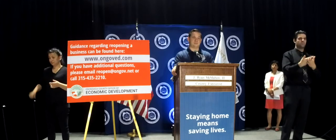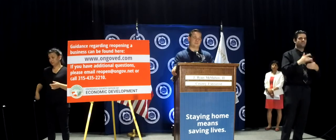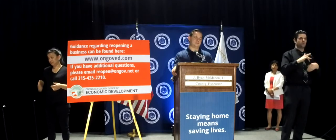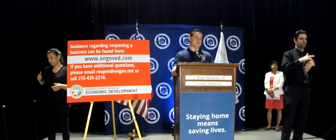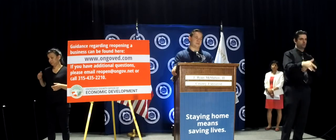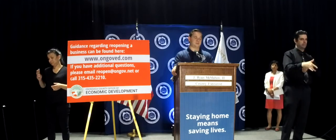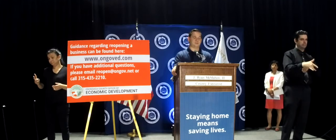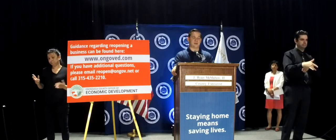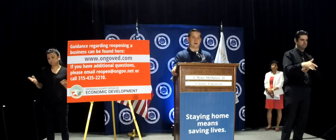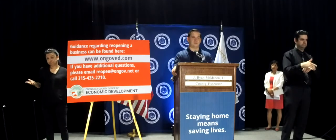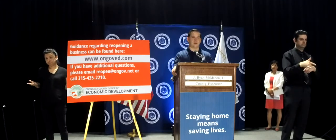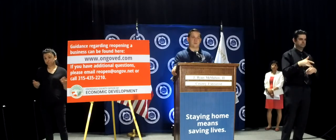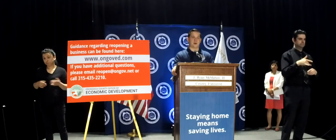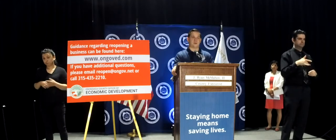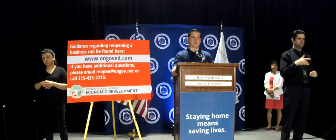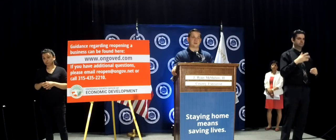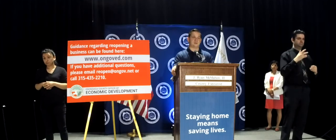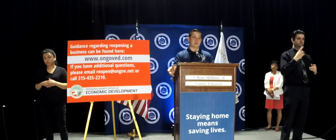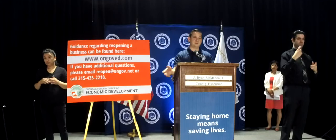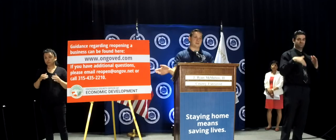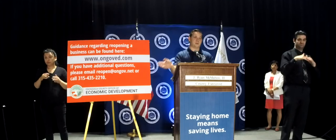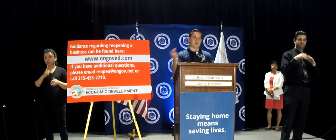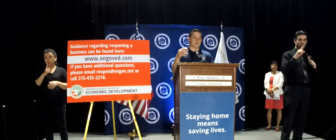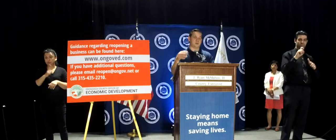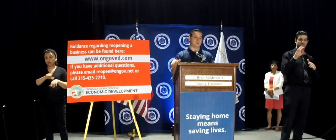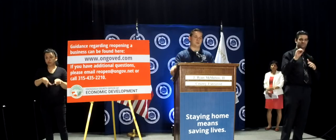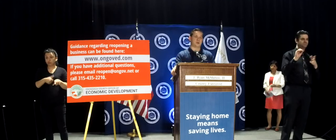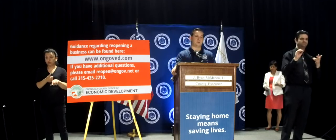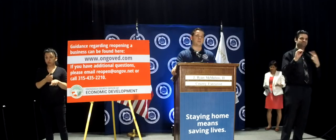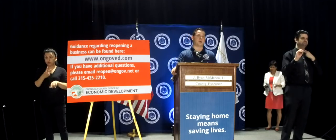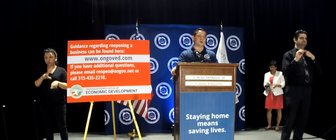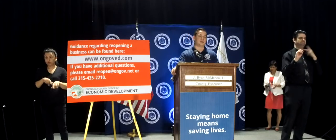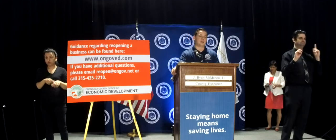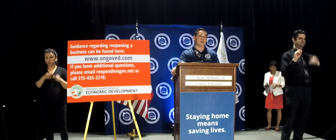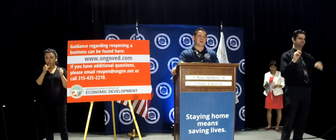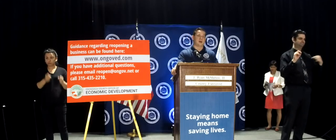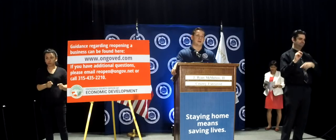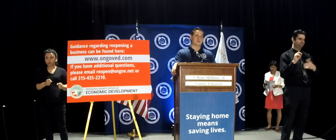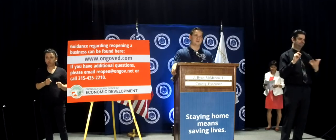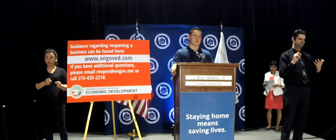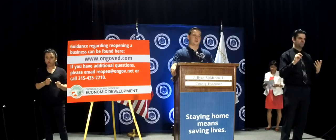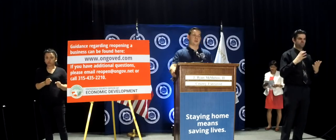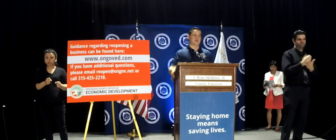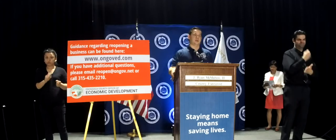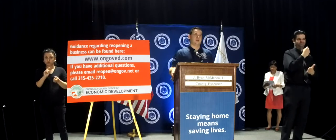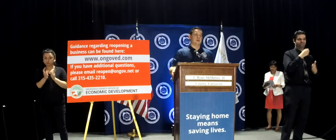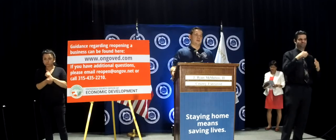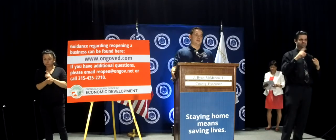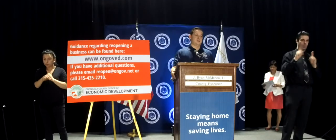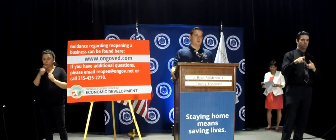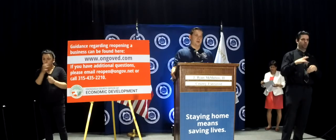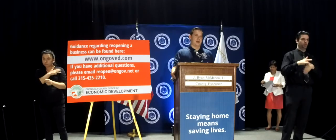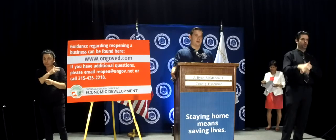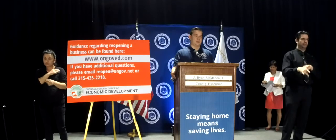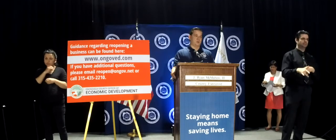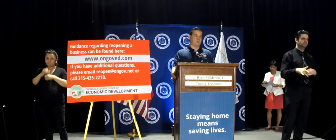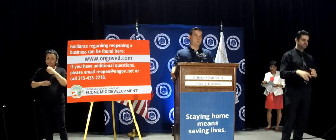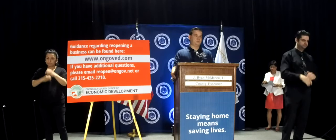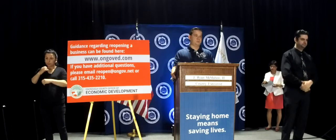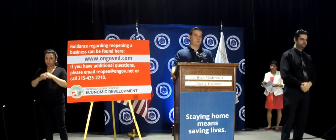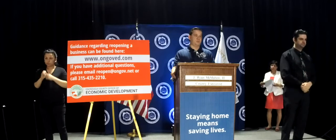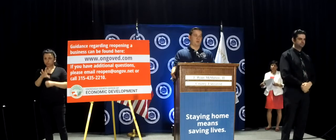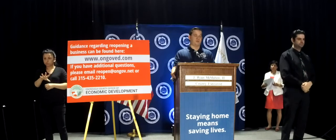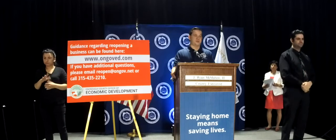time, hang out for a couple hours and leave, and that means somebody else will get to enjoy it. But certainly, this is the reality